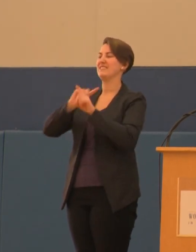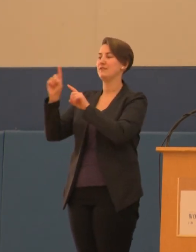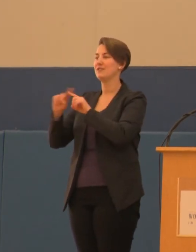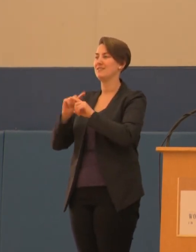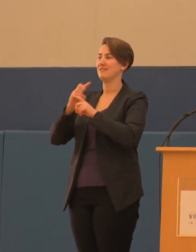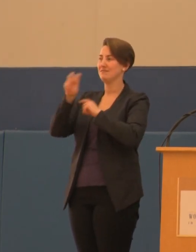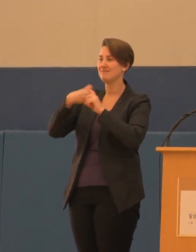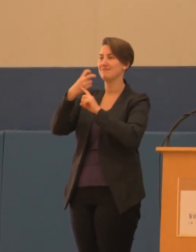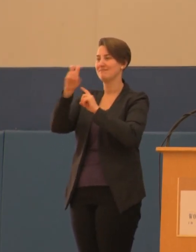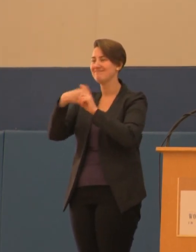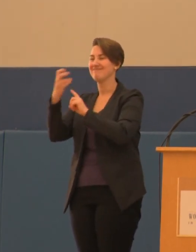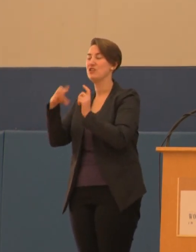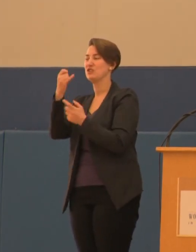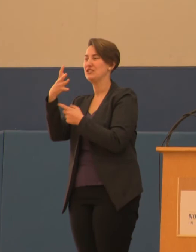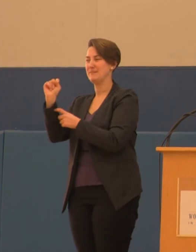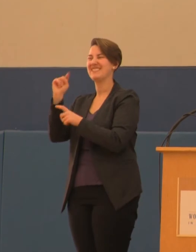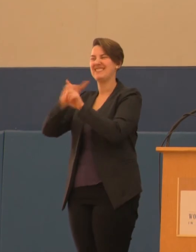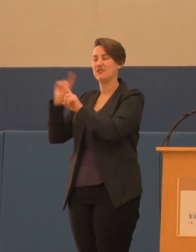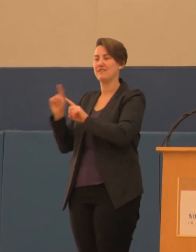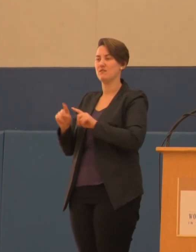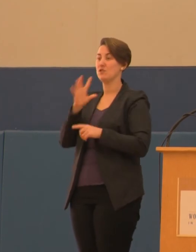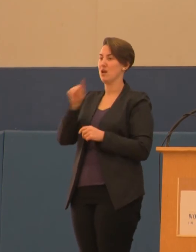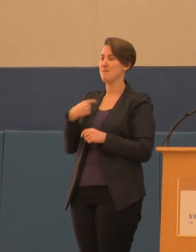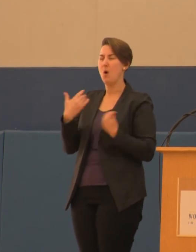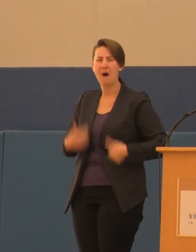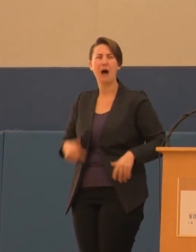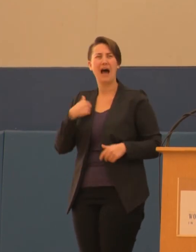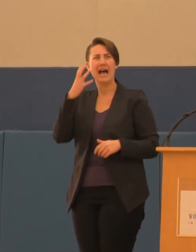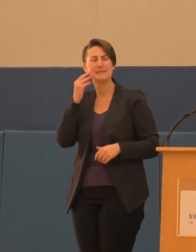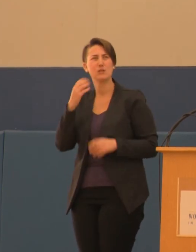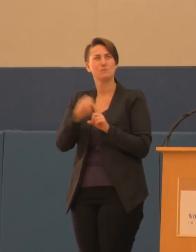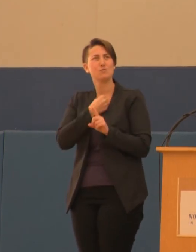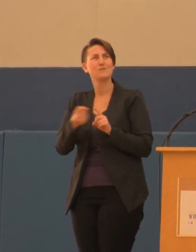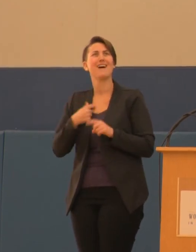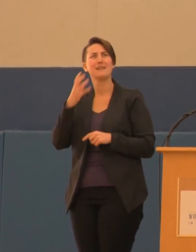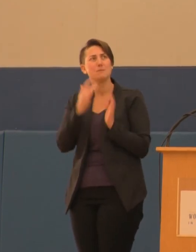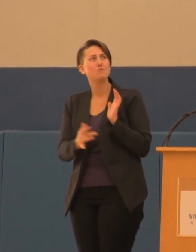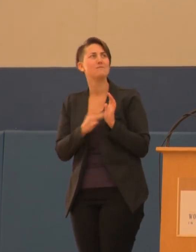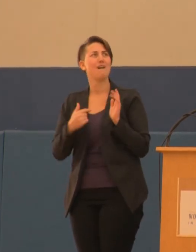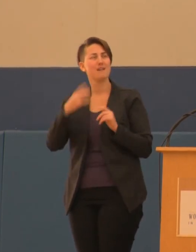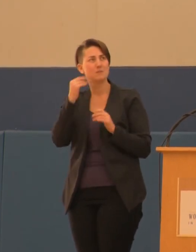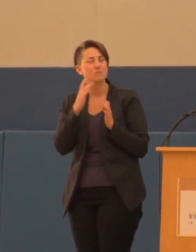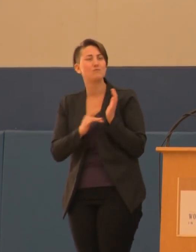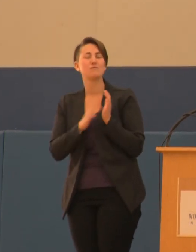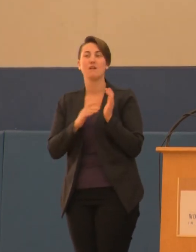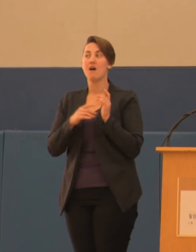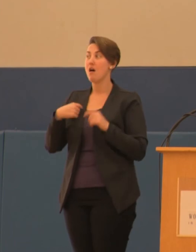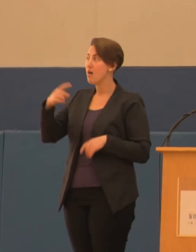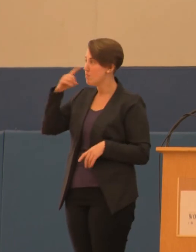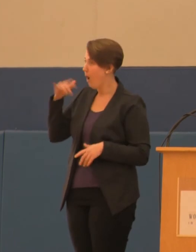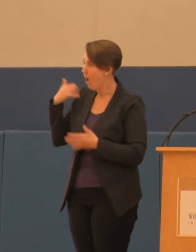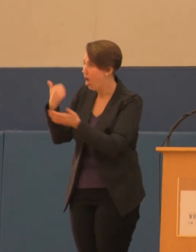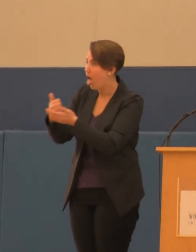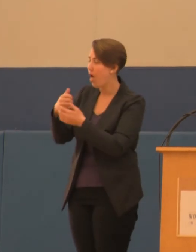gymnast after gymnast talking about how they were abused by someone who they thought was supposed to help them and protect